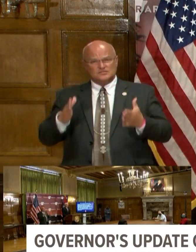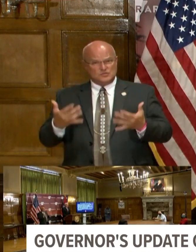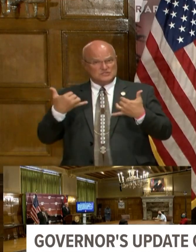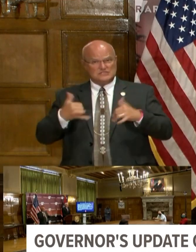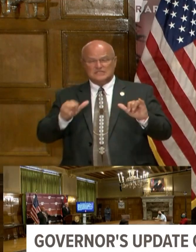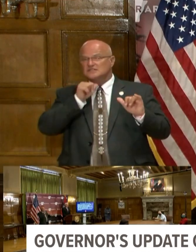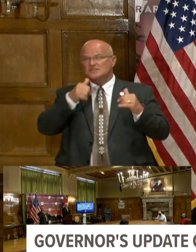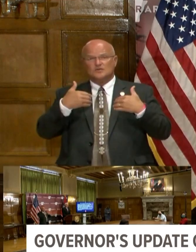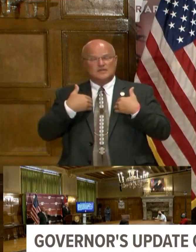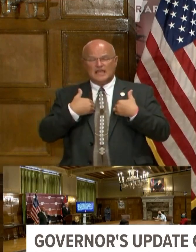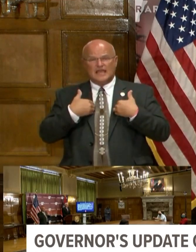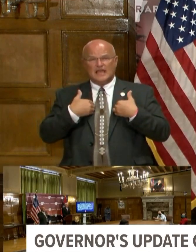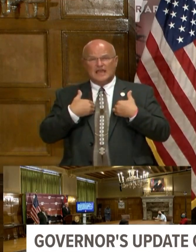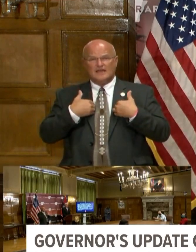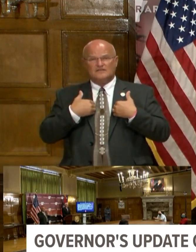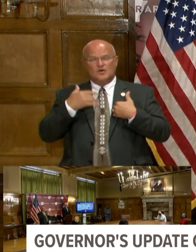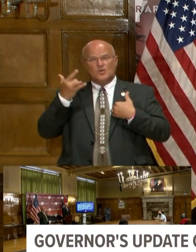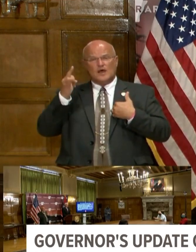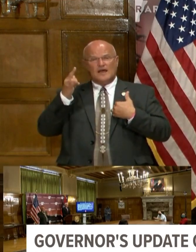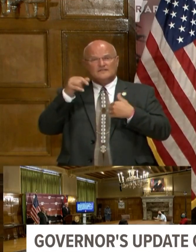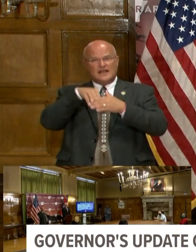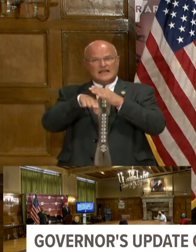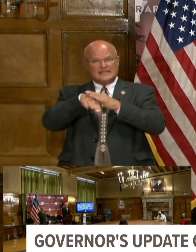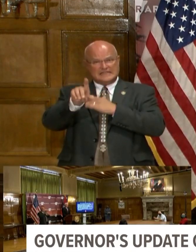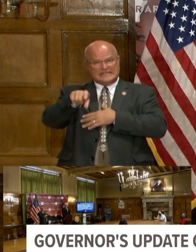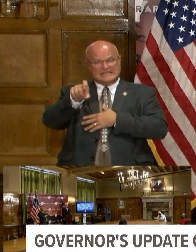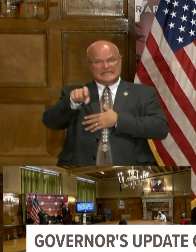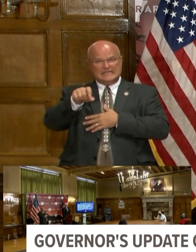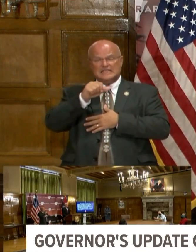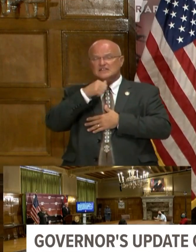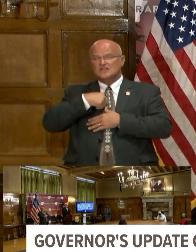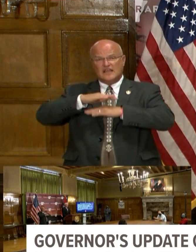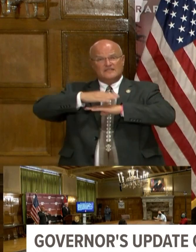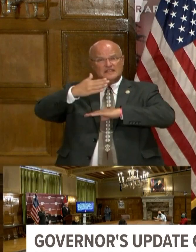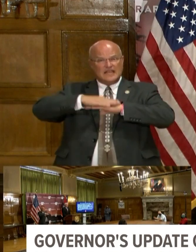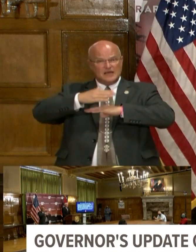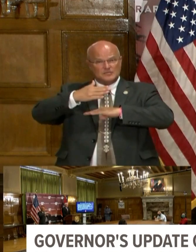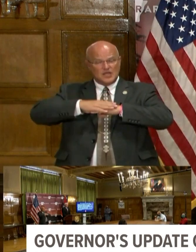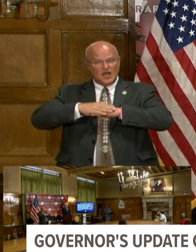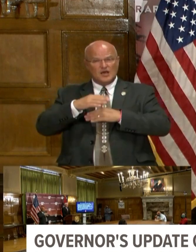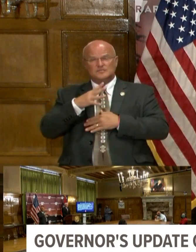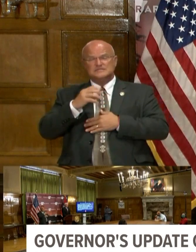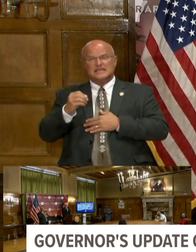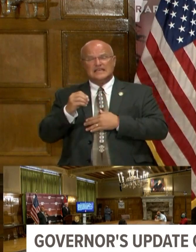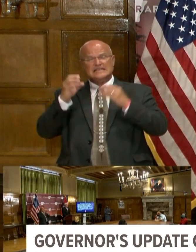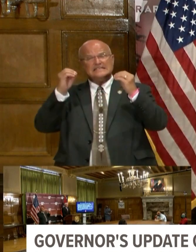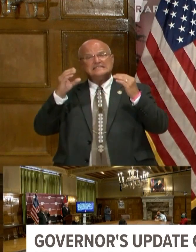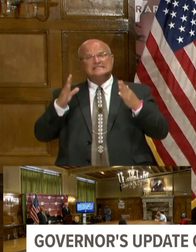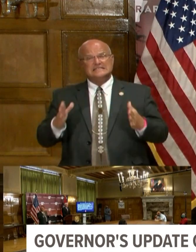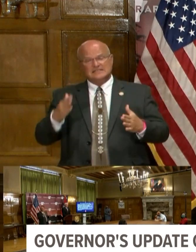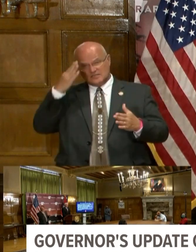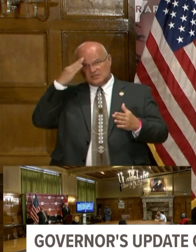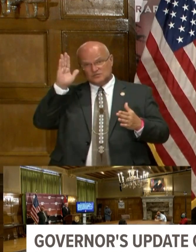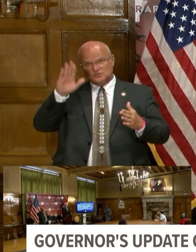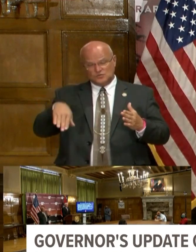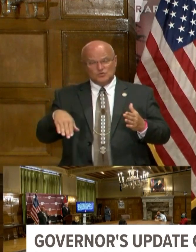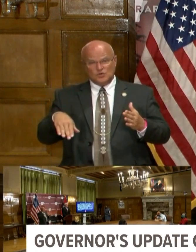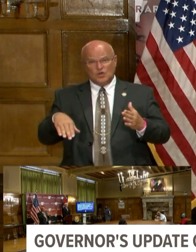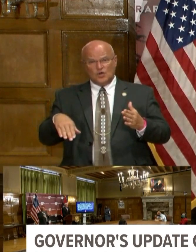still don't have the Wi-Fi access that they need. They don't have the laptops, and teachers, as you know,